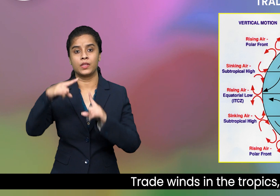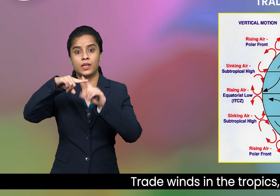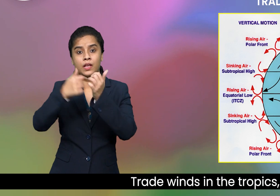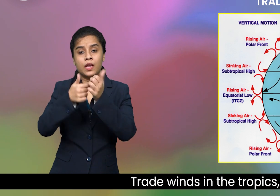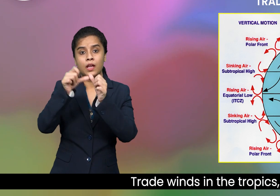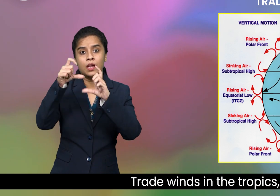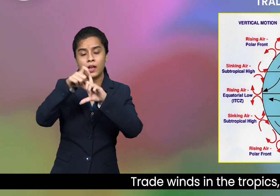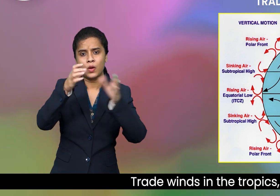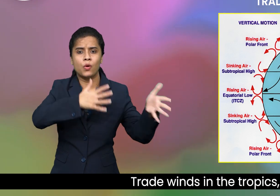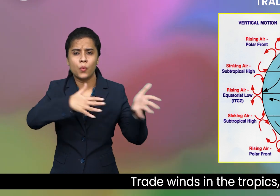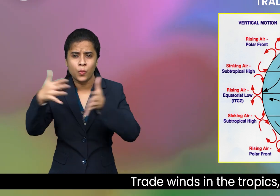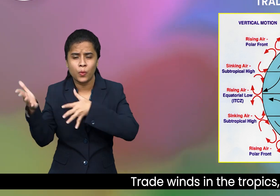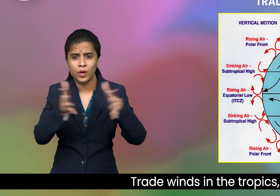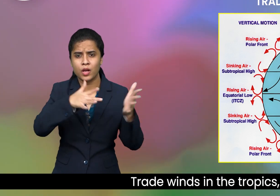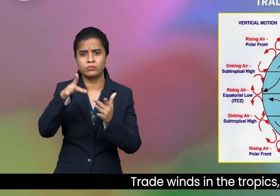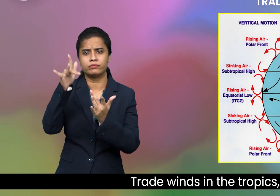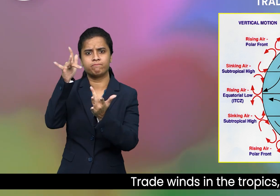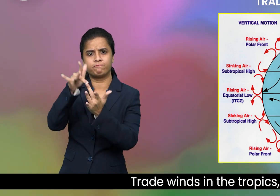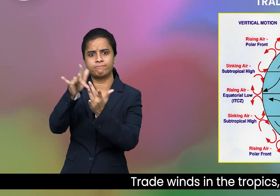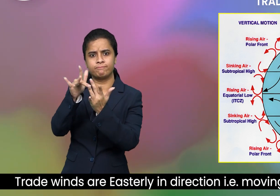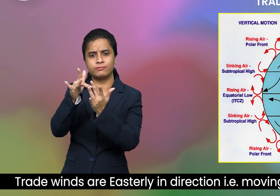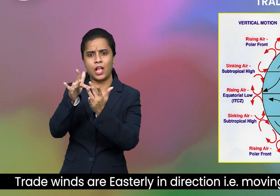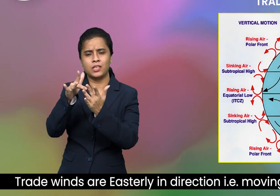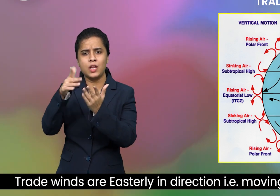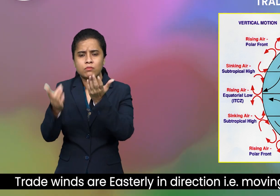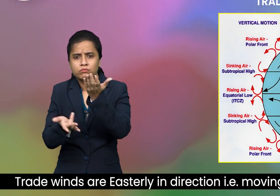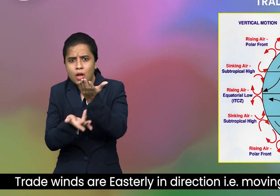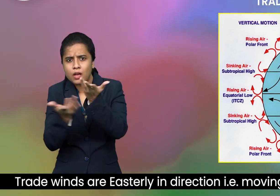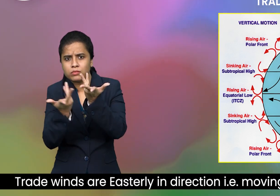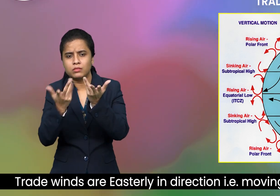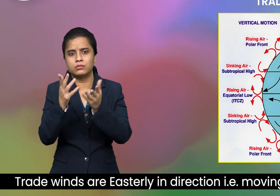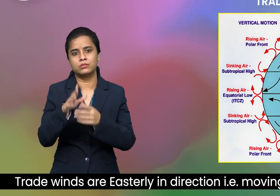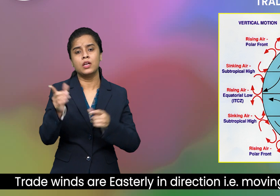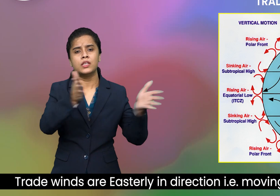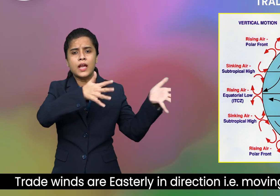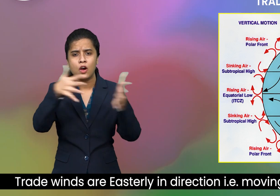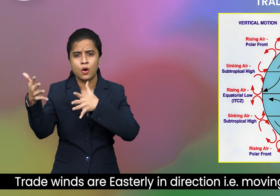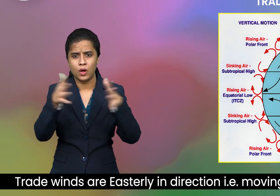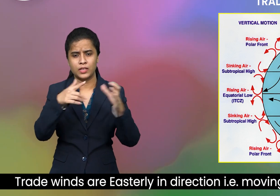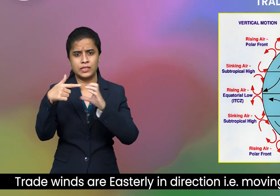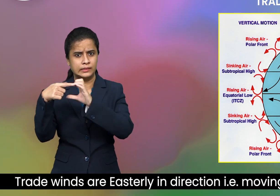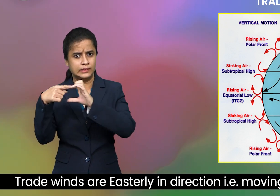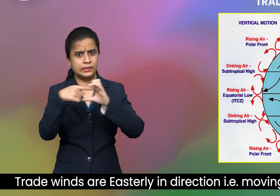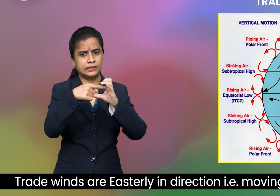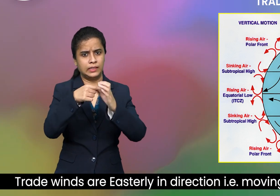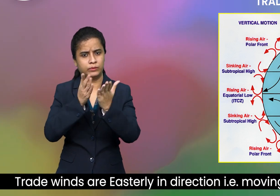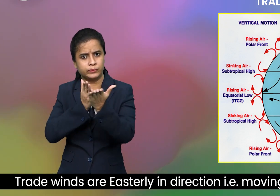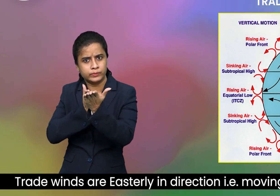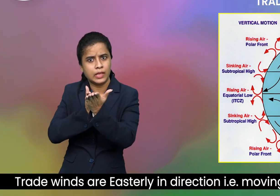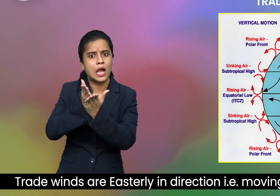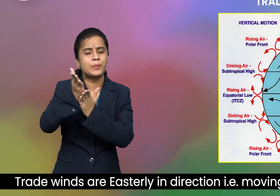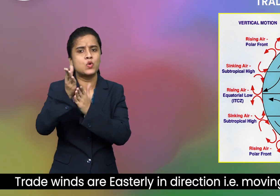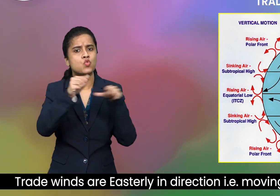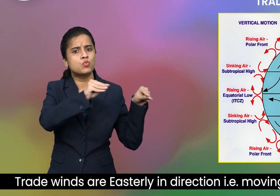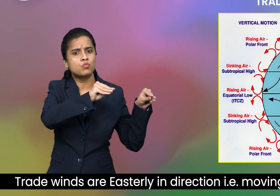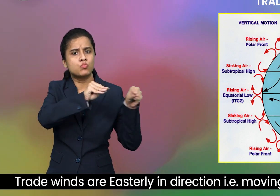Trade winds in the tropics. Trade winds are easterly in direction, that